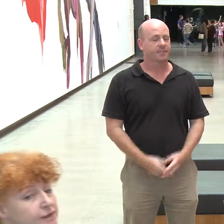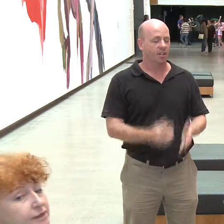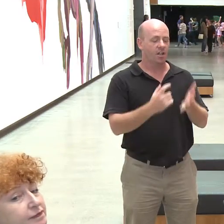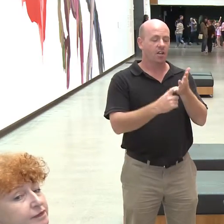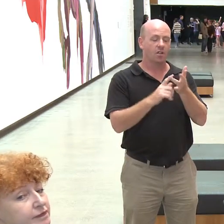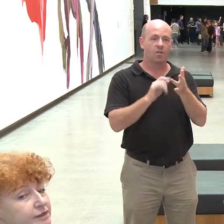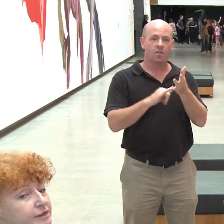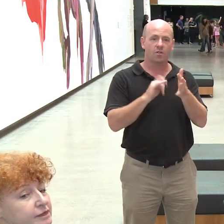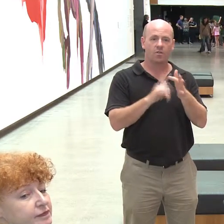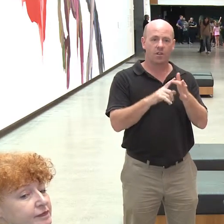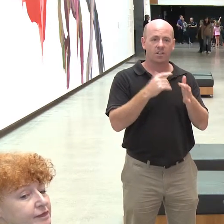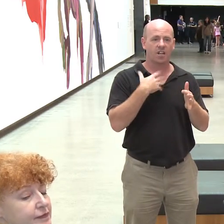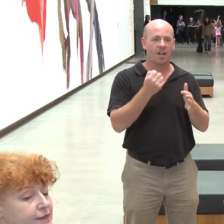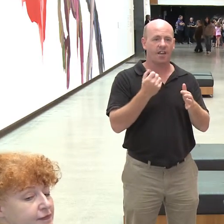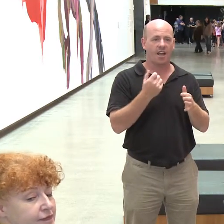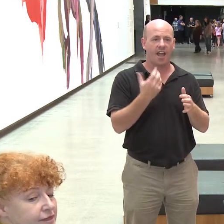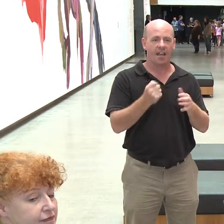Rose, I had a different